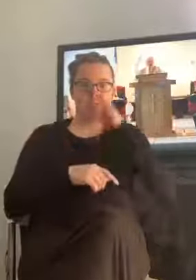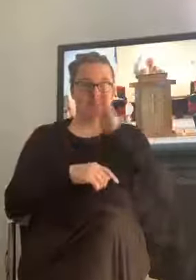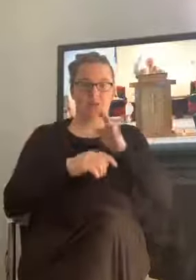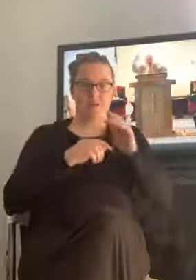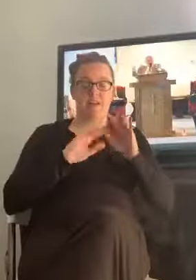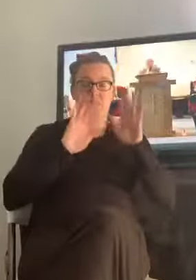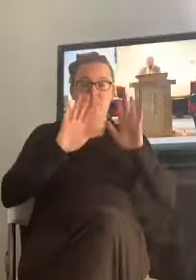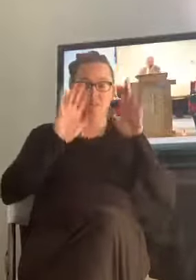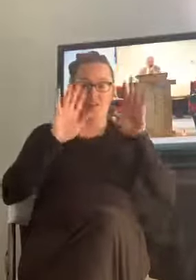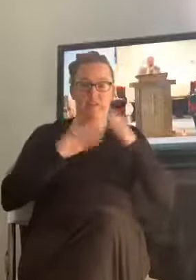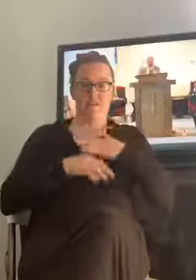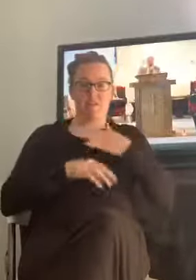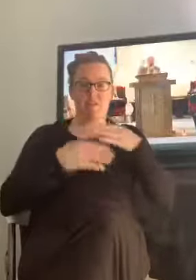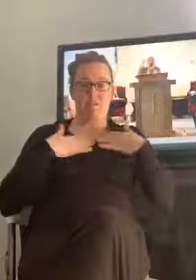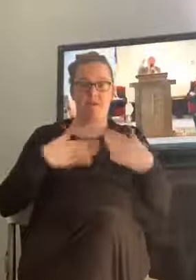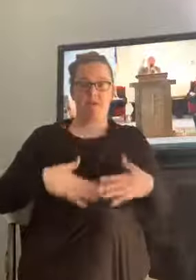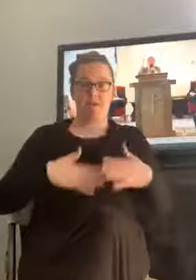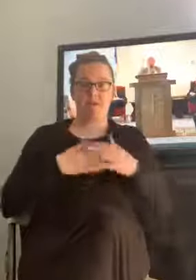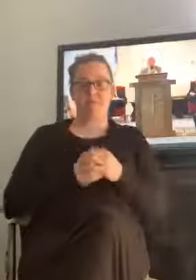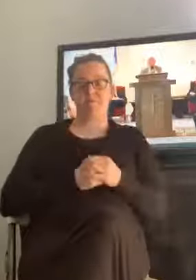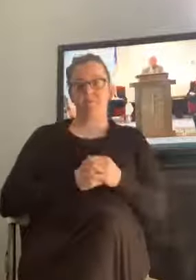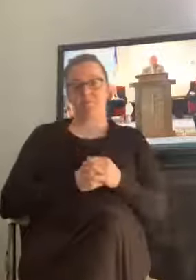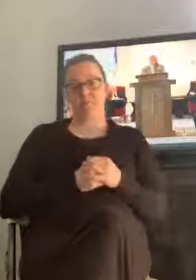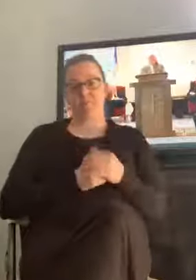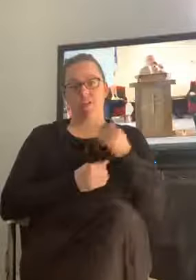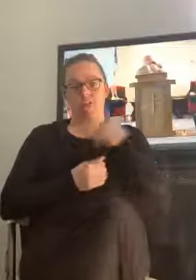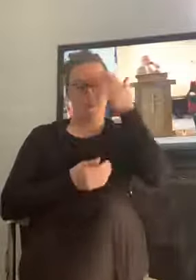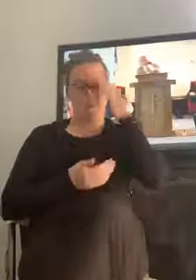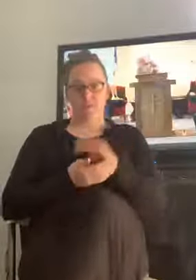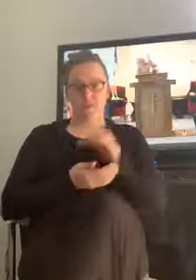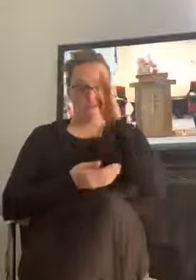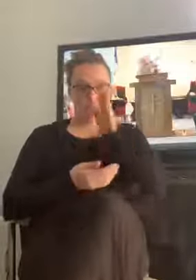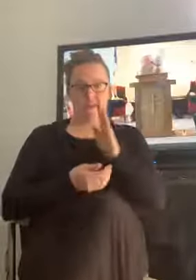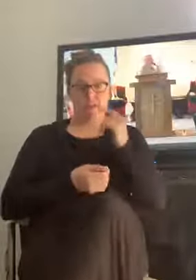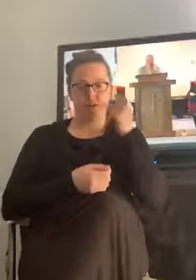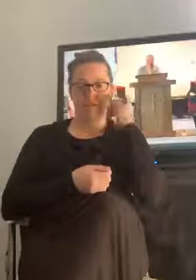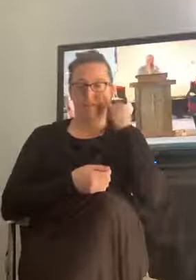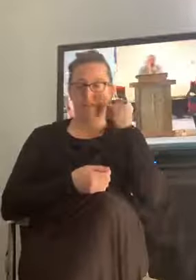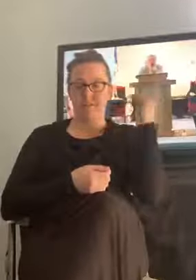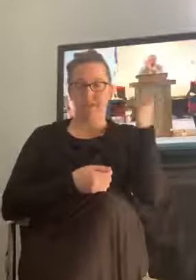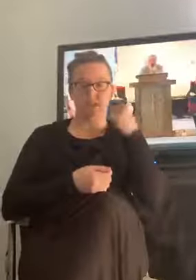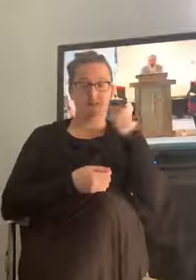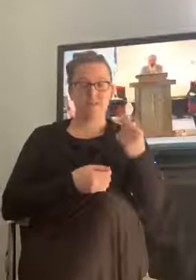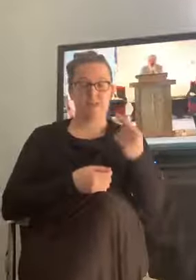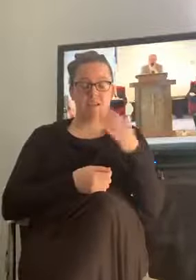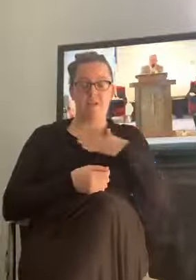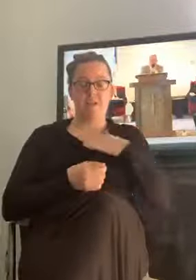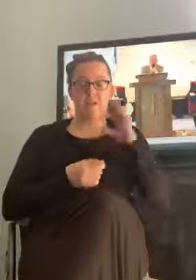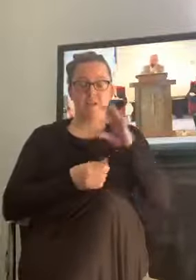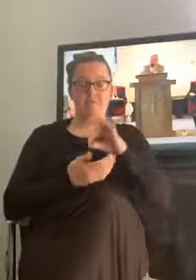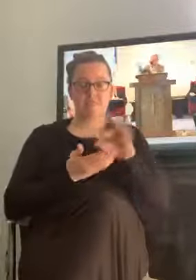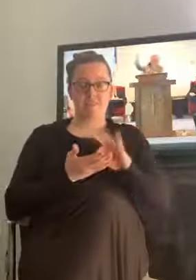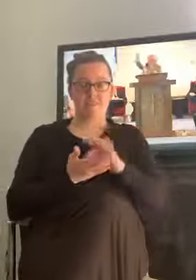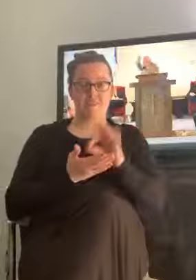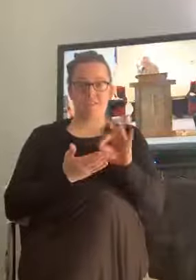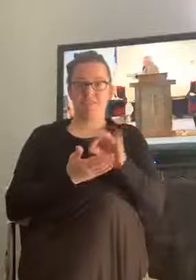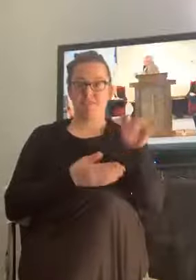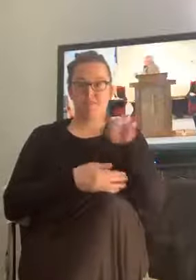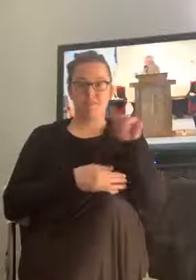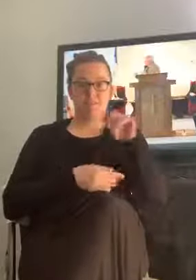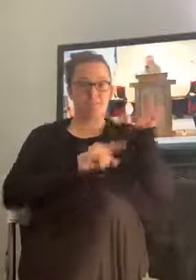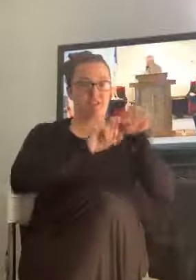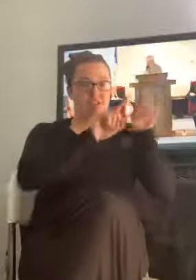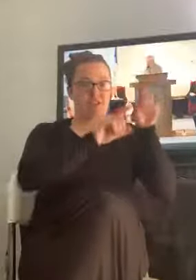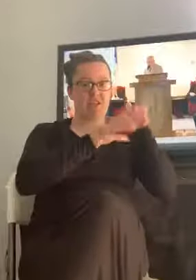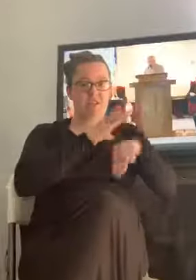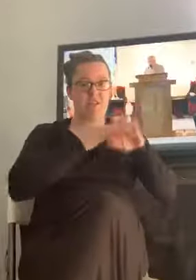body and my capability. I'm gonna believe just if he said my seed's gonna be like the stars of heaven, I'm gonna